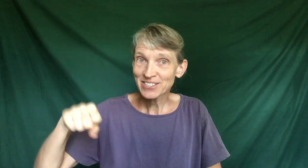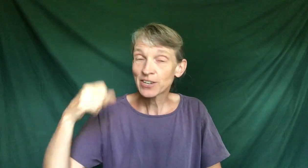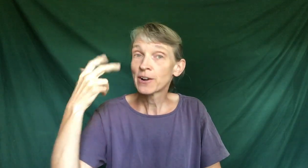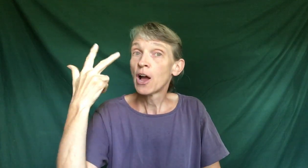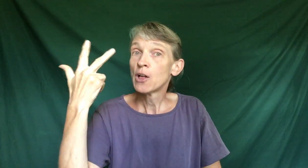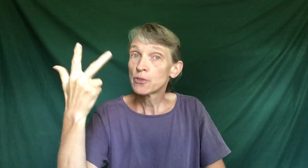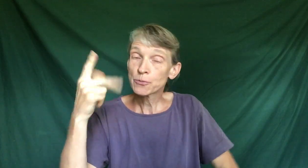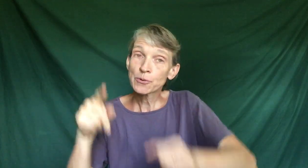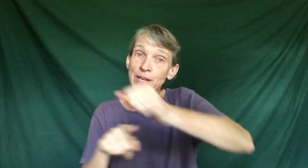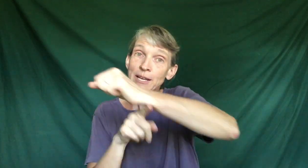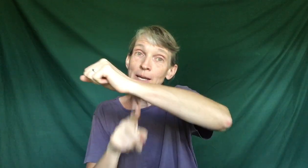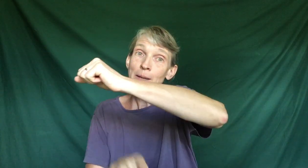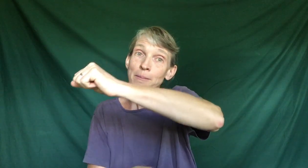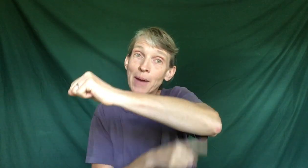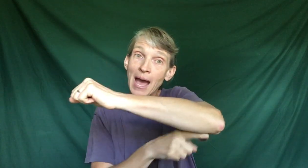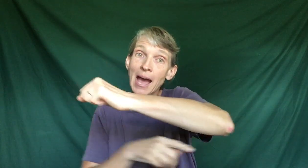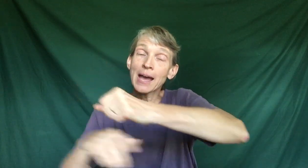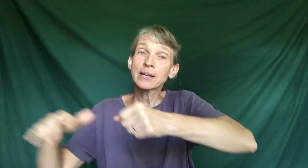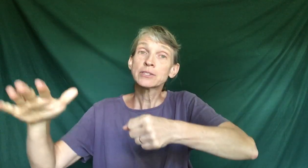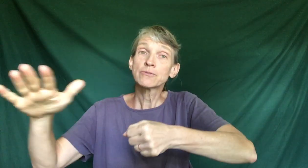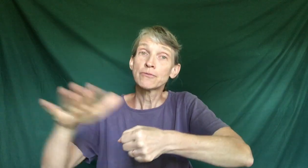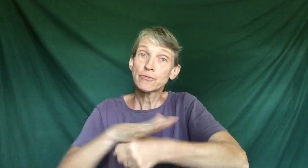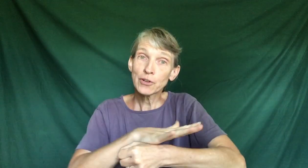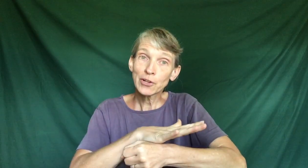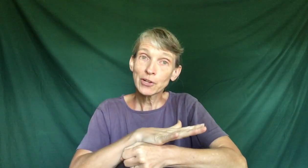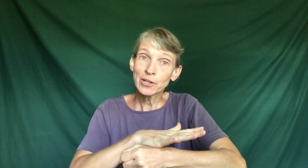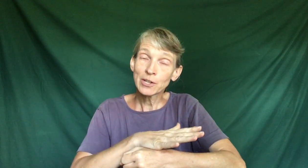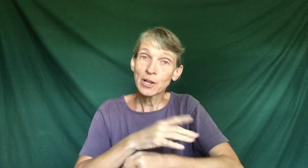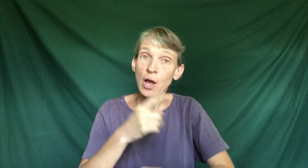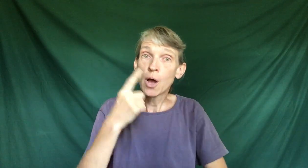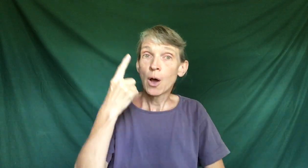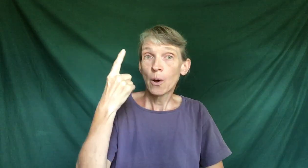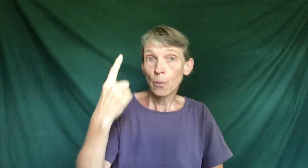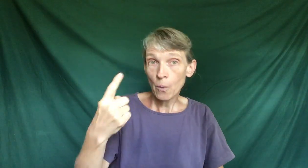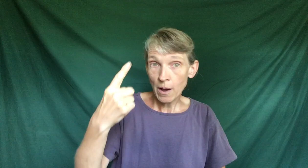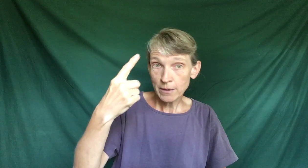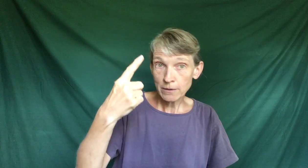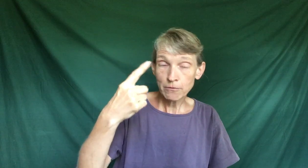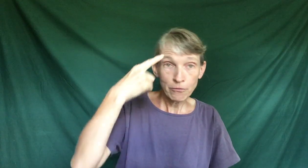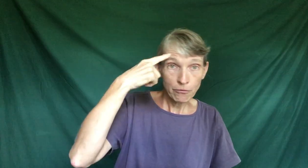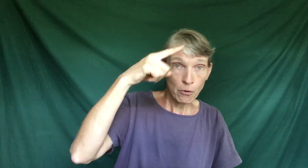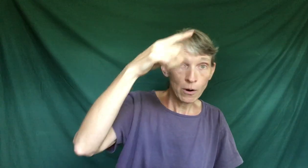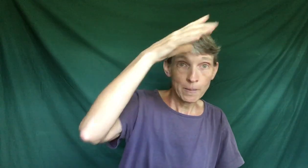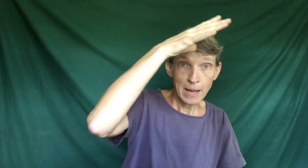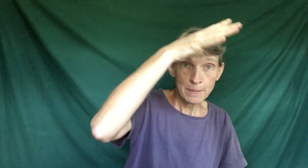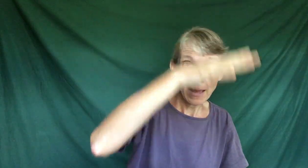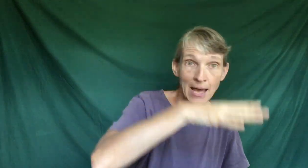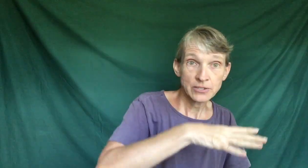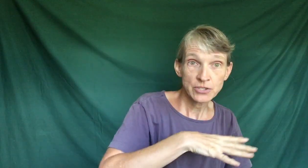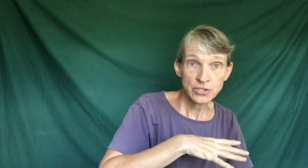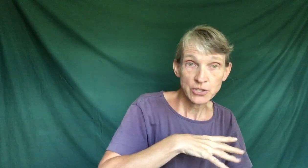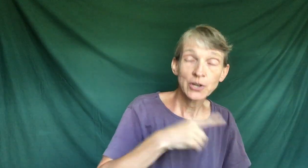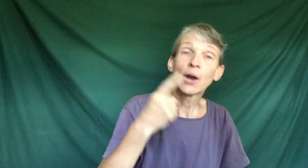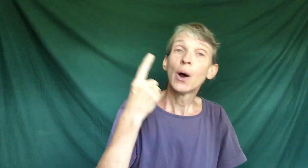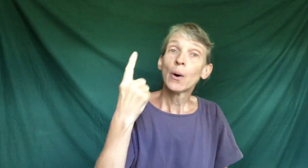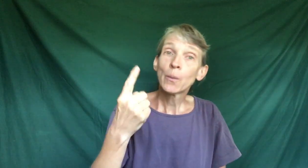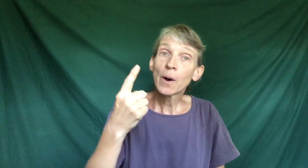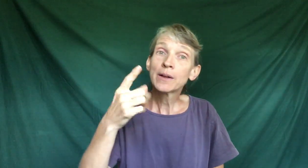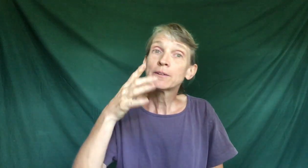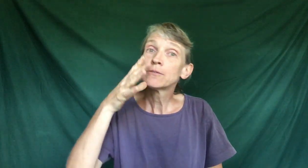sir, 3 bags full. 1 for my master, 1